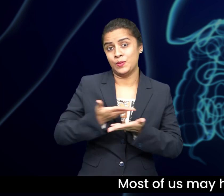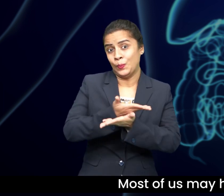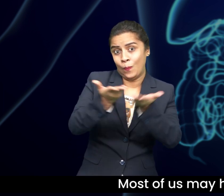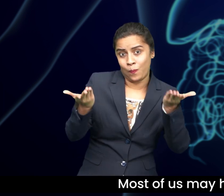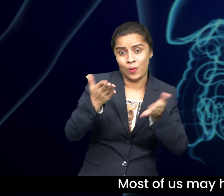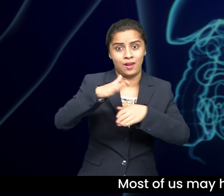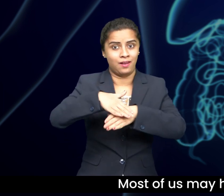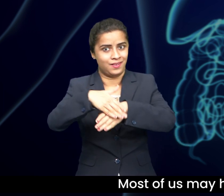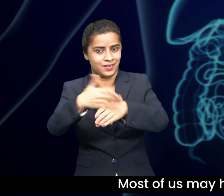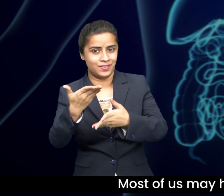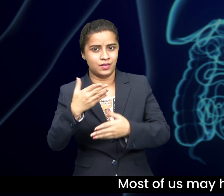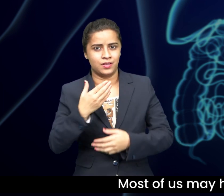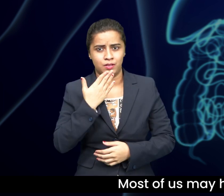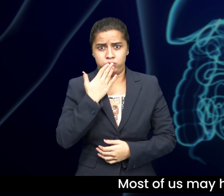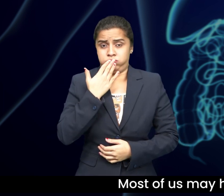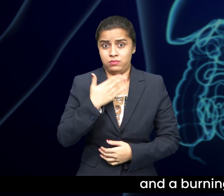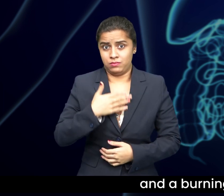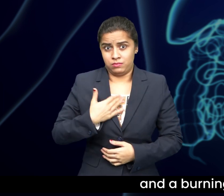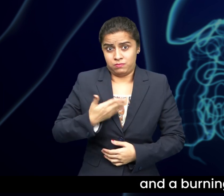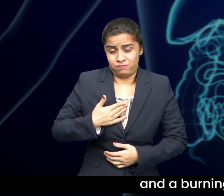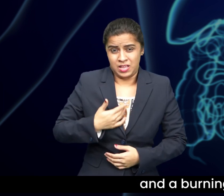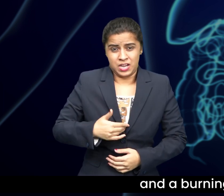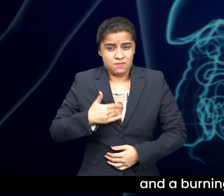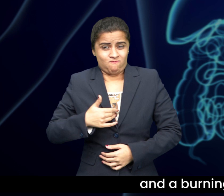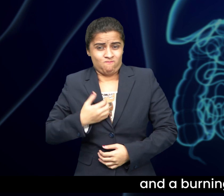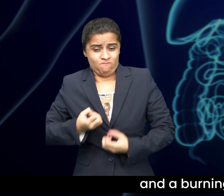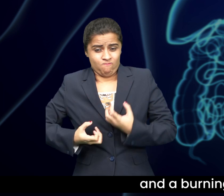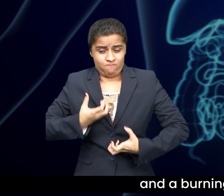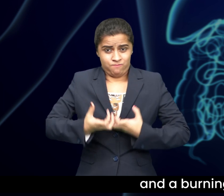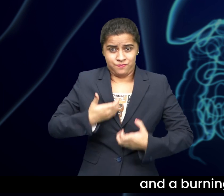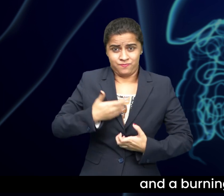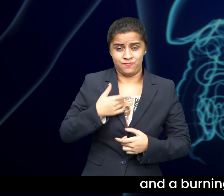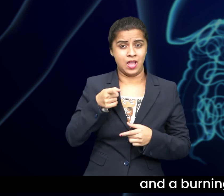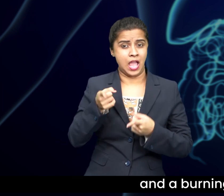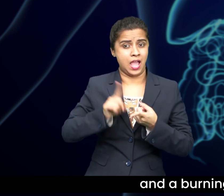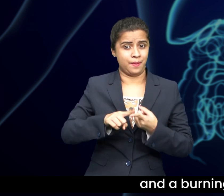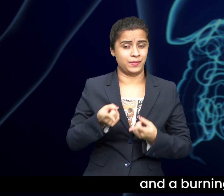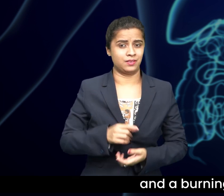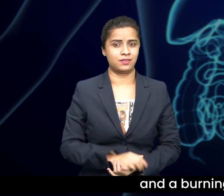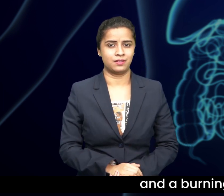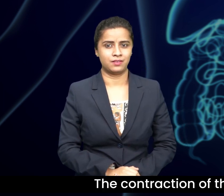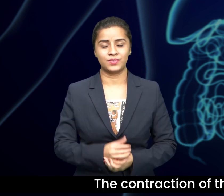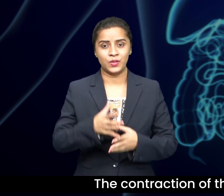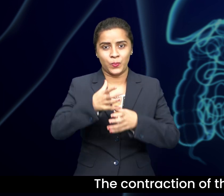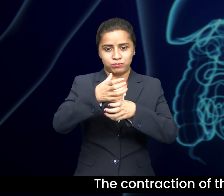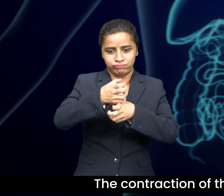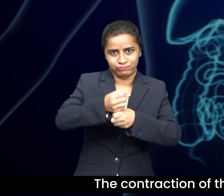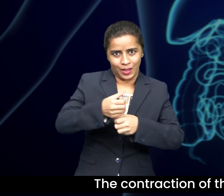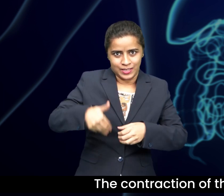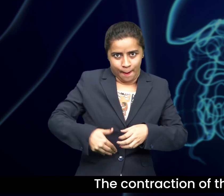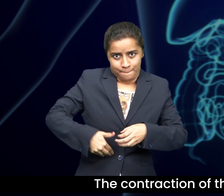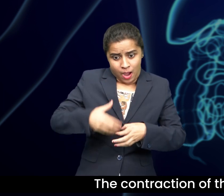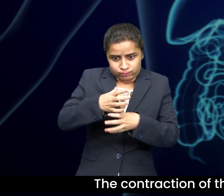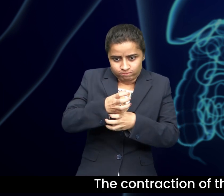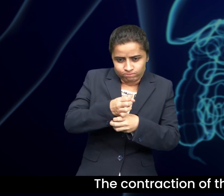Most of us may have experienced belching and a burning sensation due to this. The contraction of